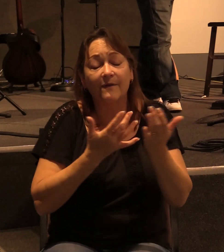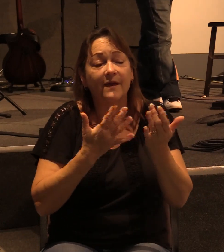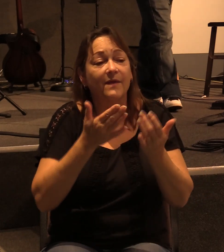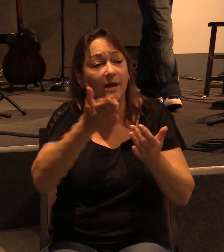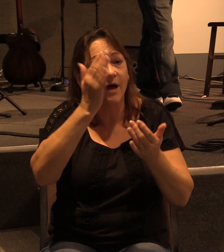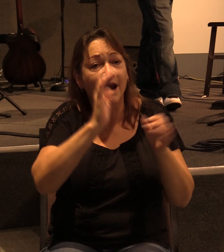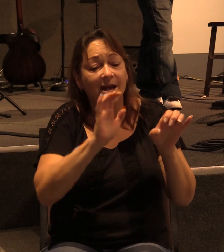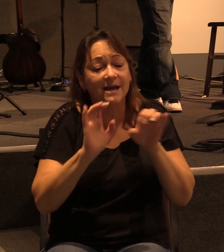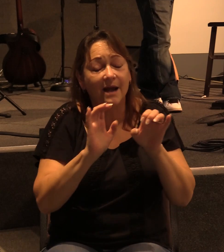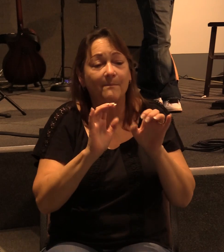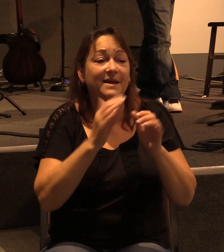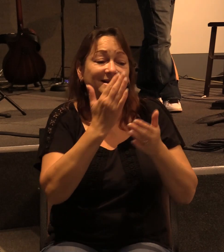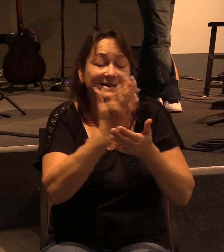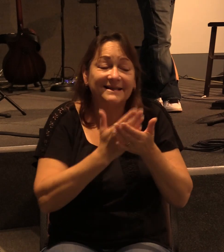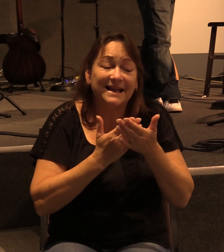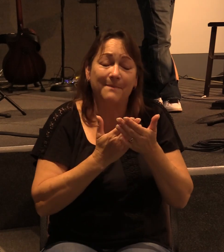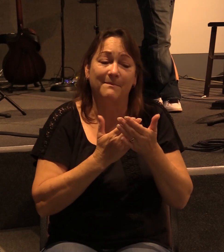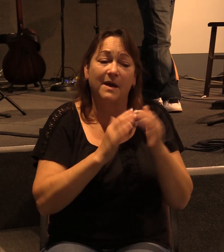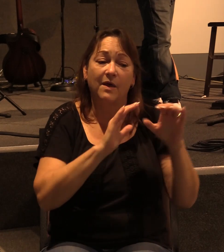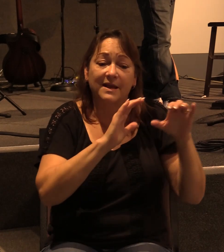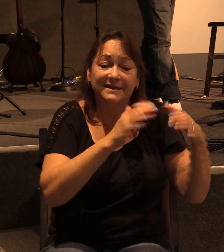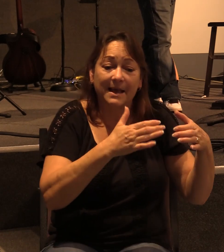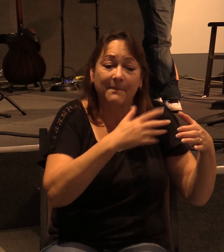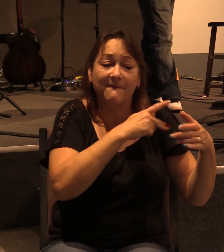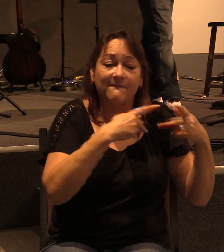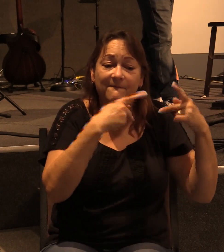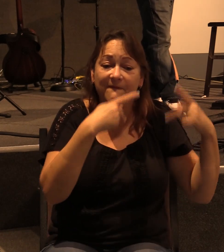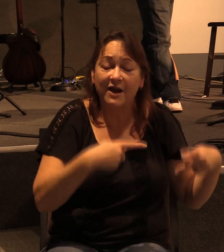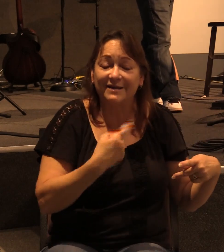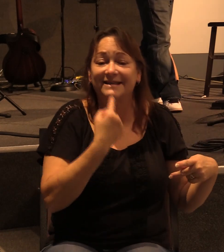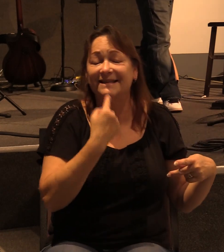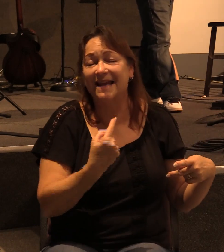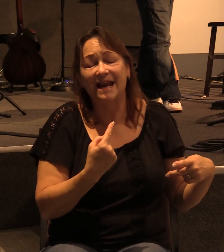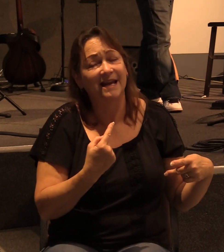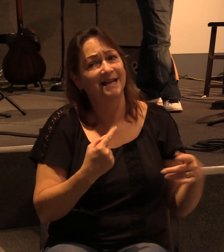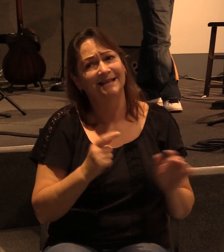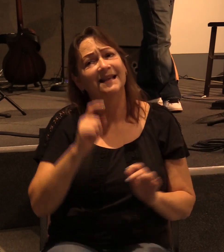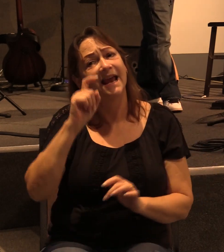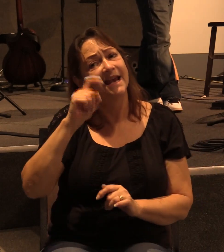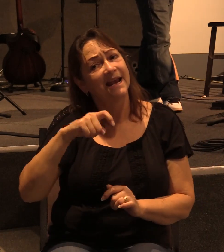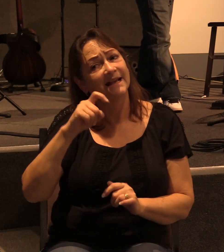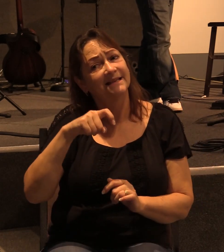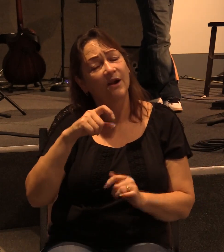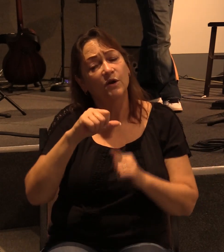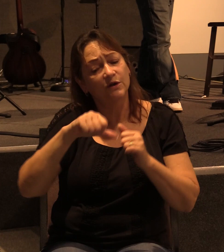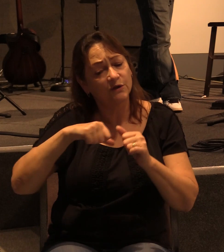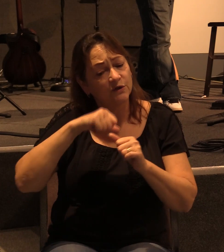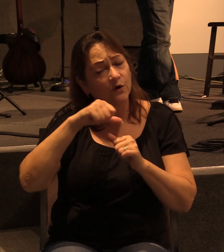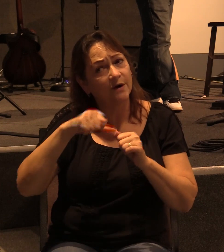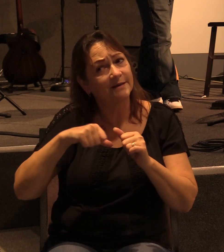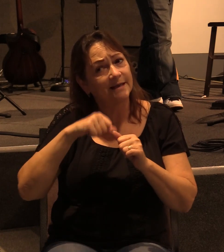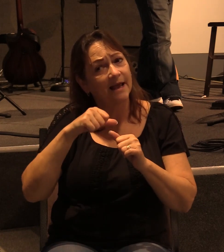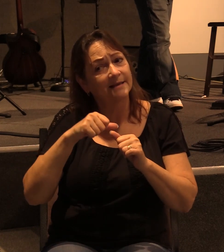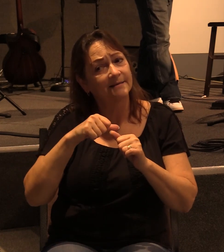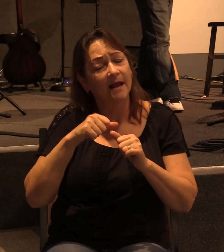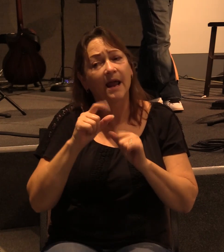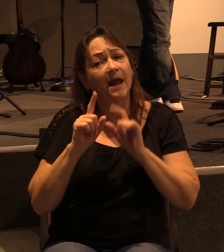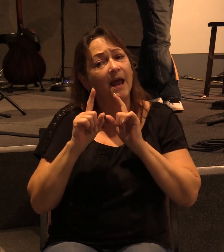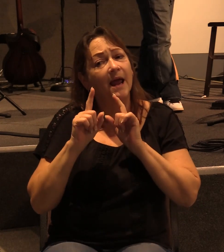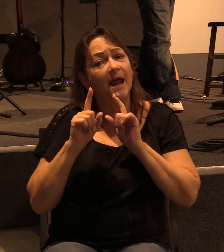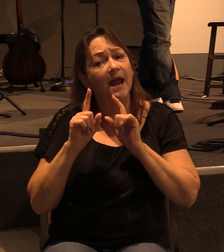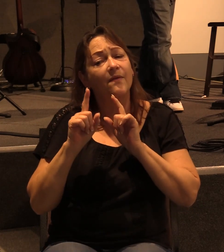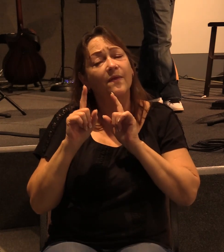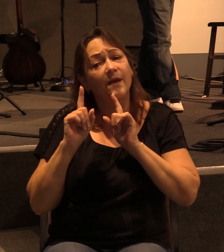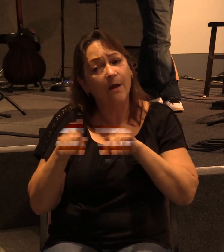But some of the sect of Pharisees who believed rose up, saying it is necessary to circumcise them and to command